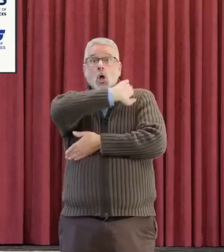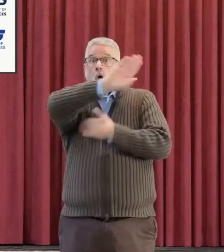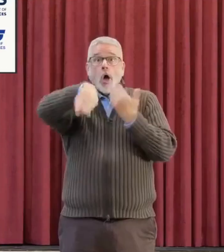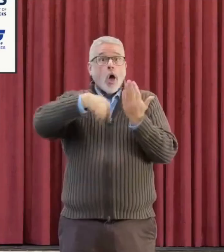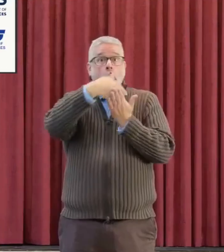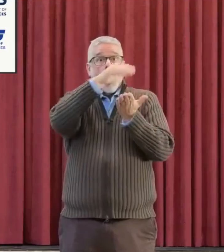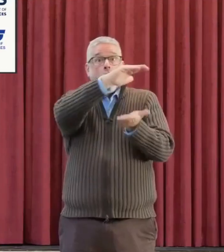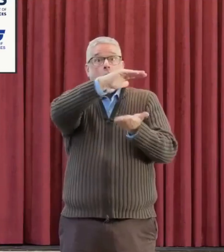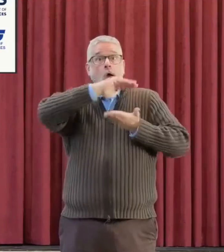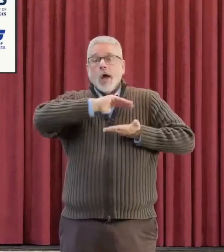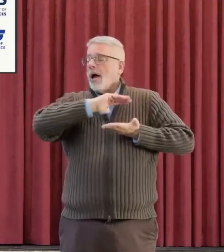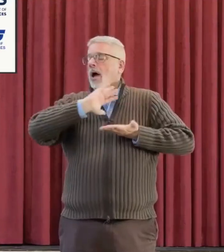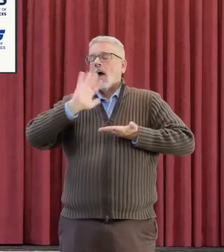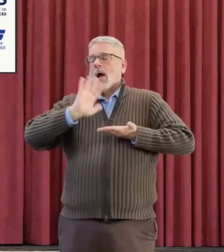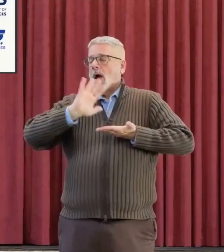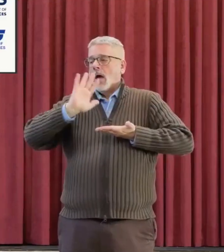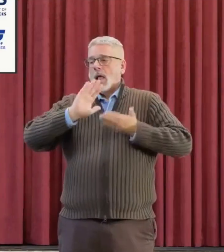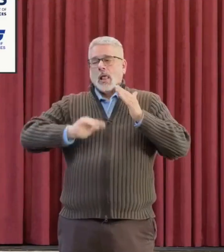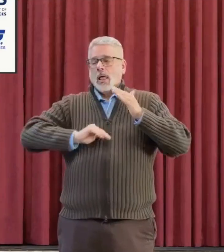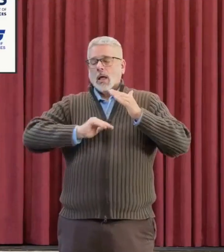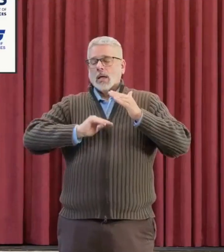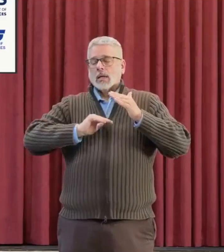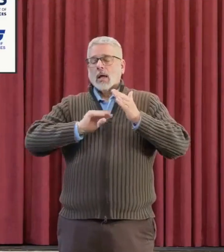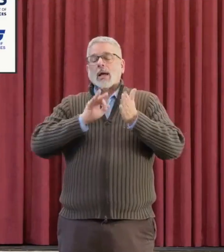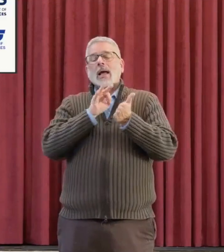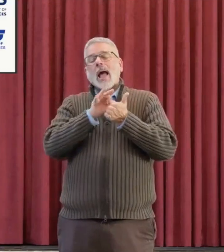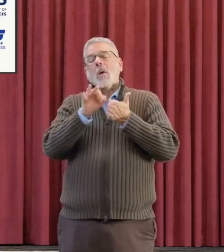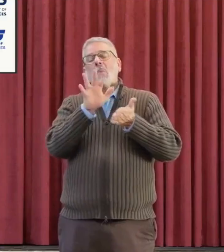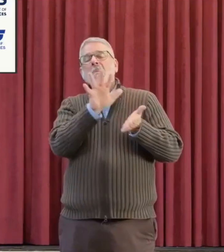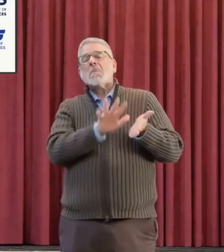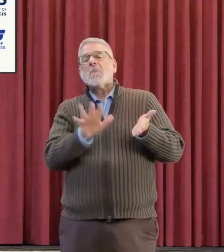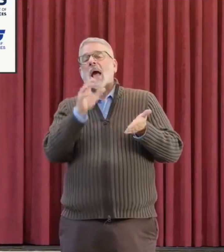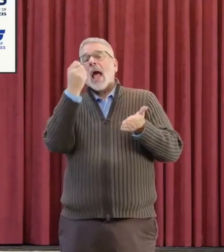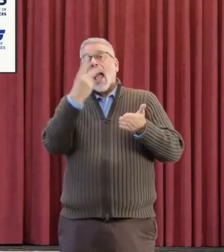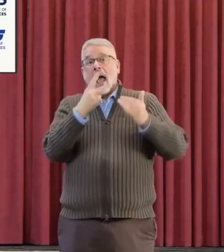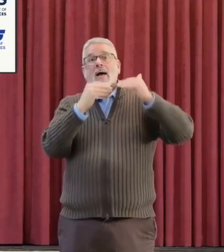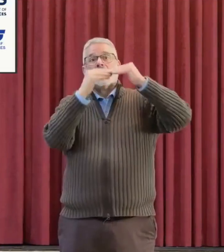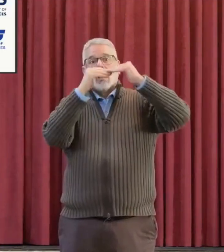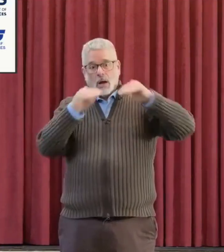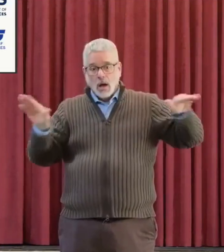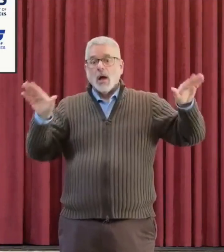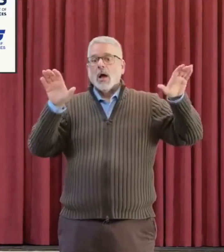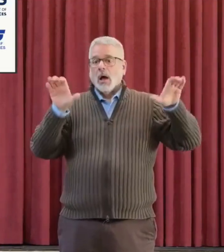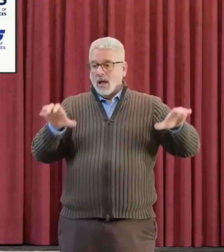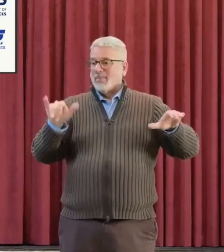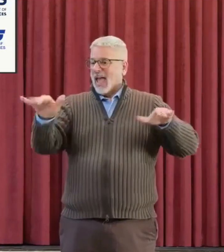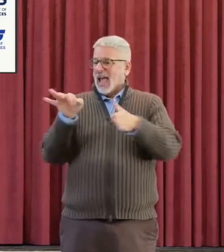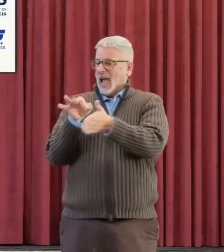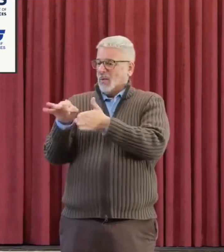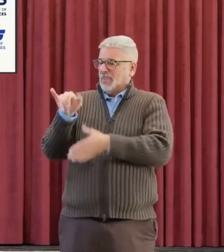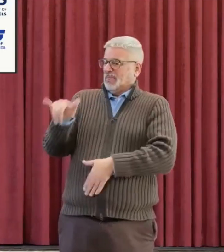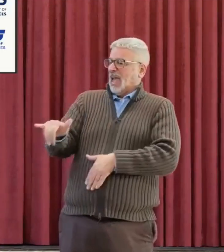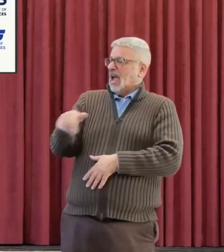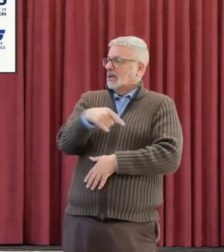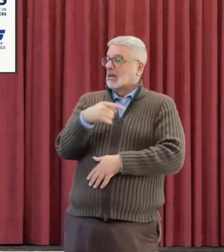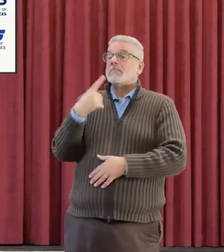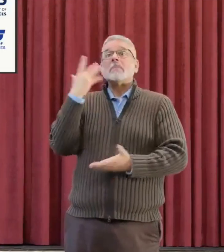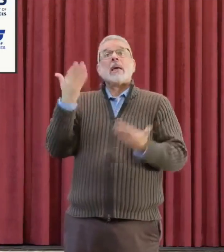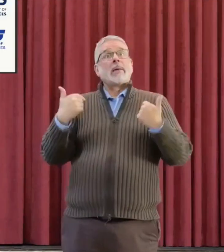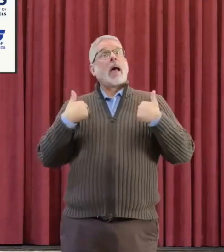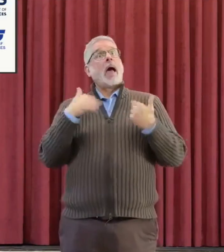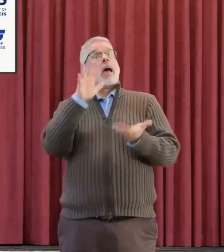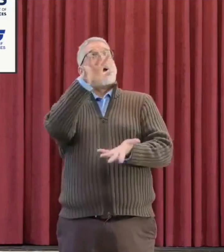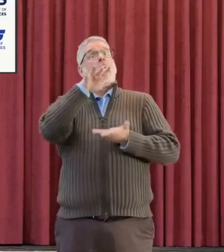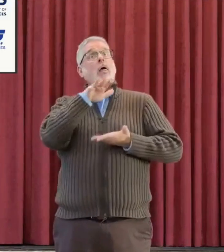income as, toward their income limit. They count about half of it. So say if you're making $3,000